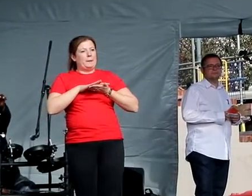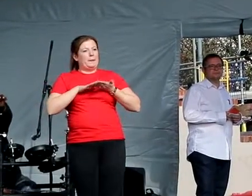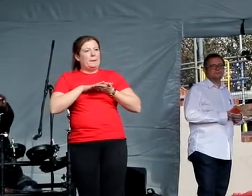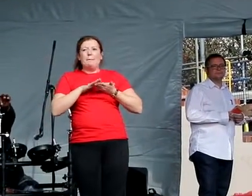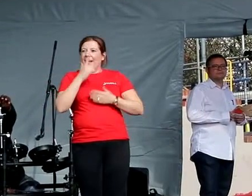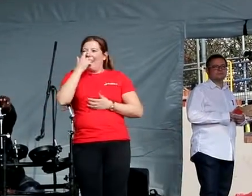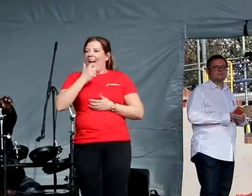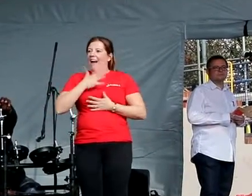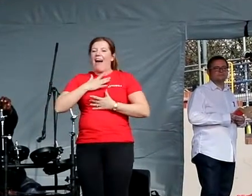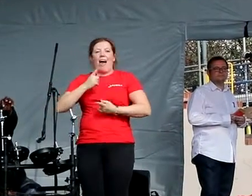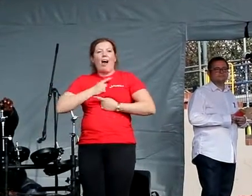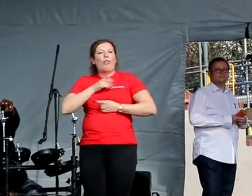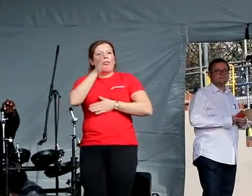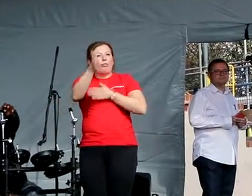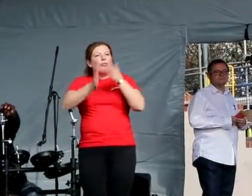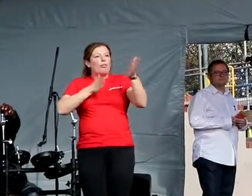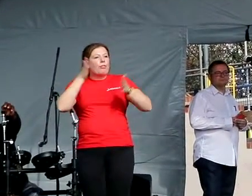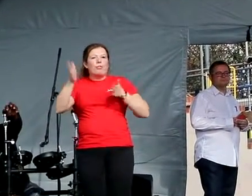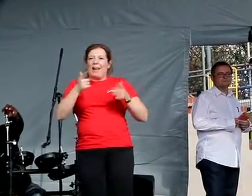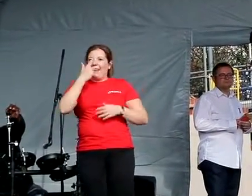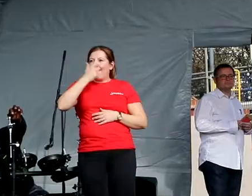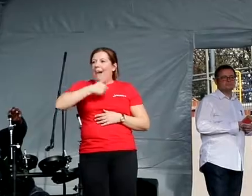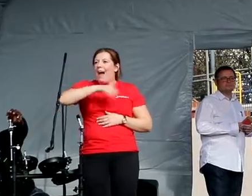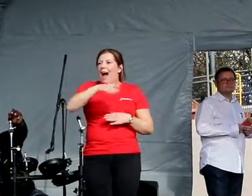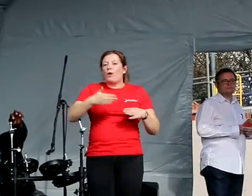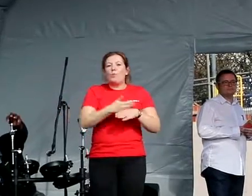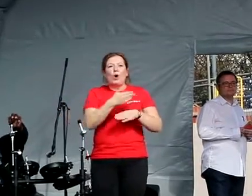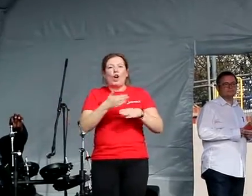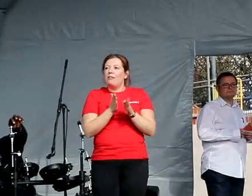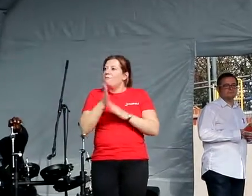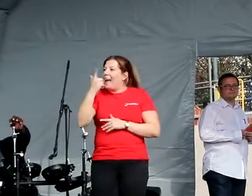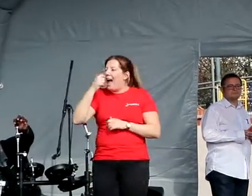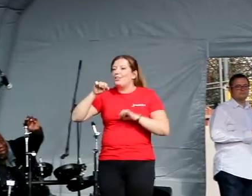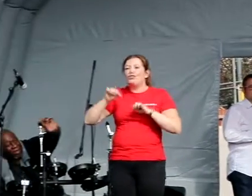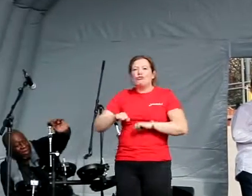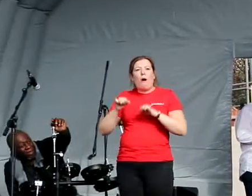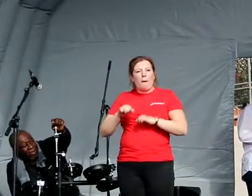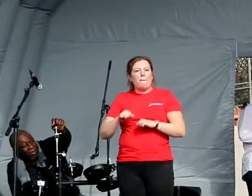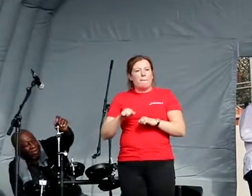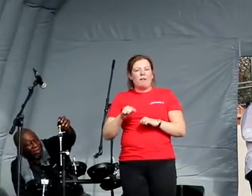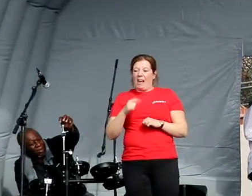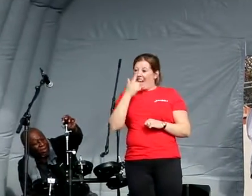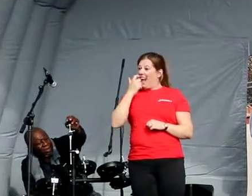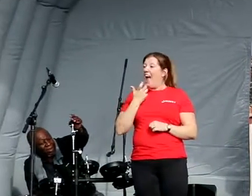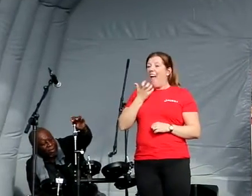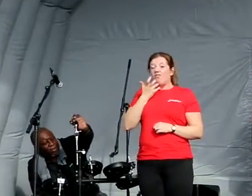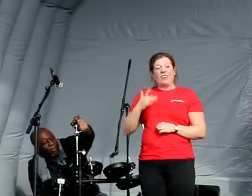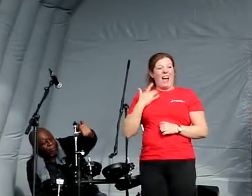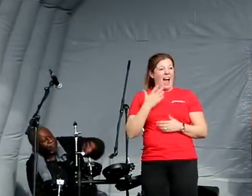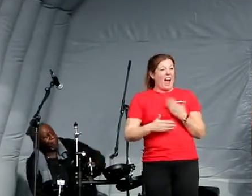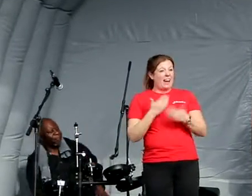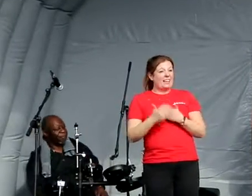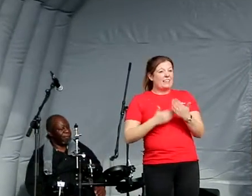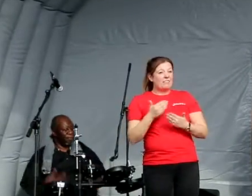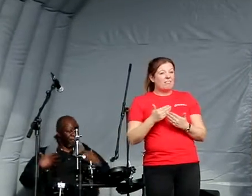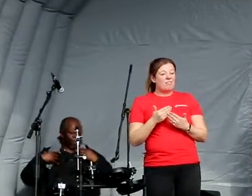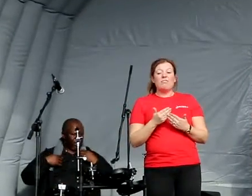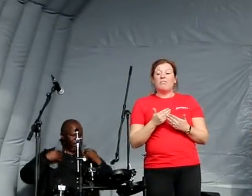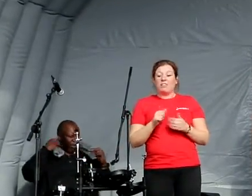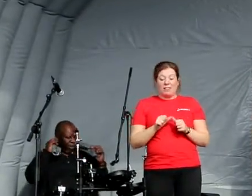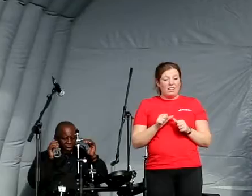freedom to work, shop, have a life. And then,